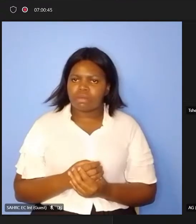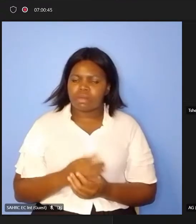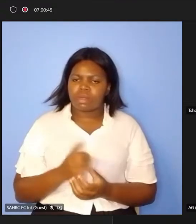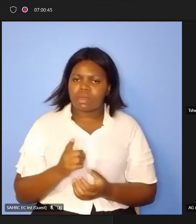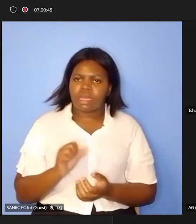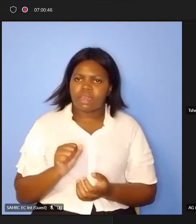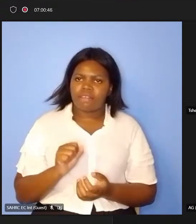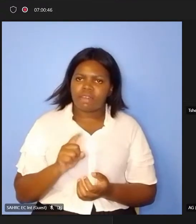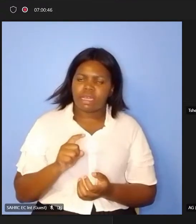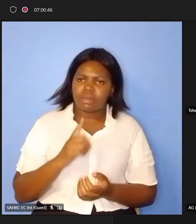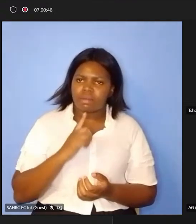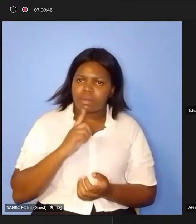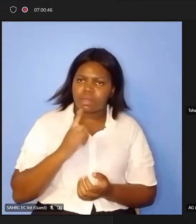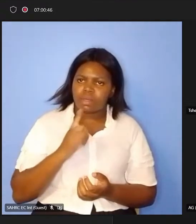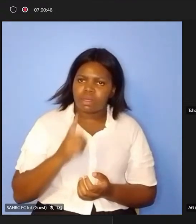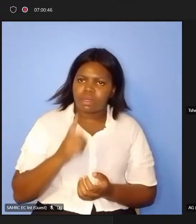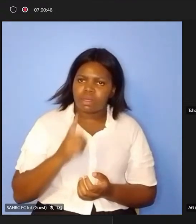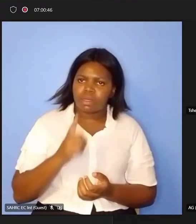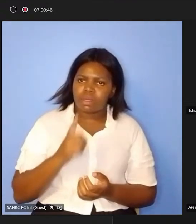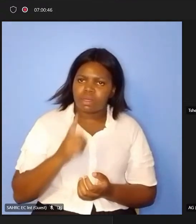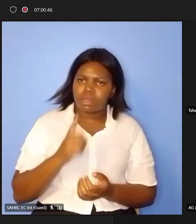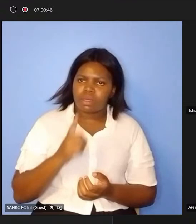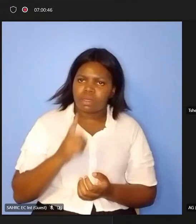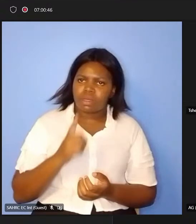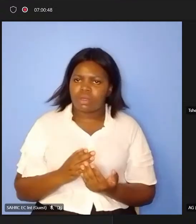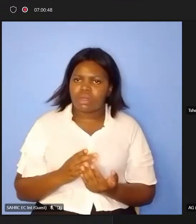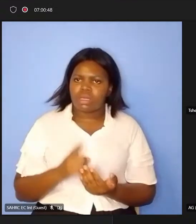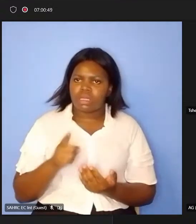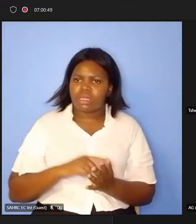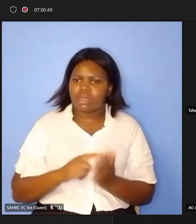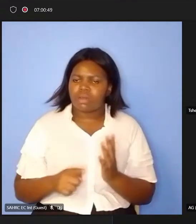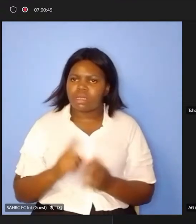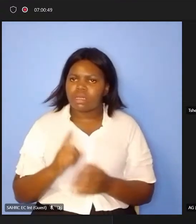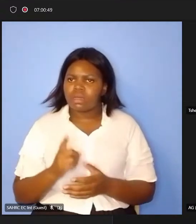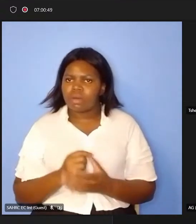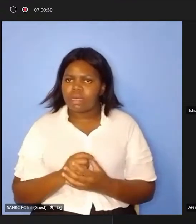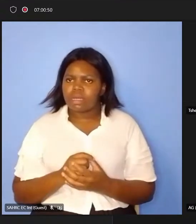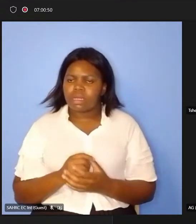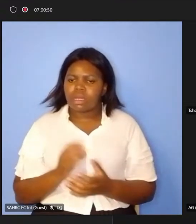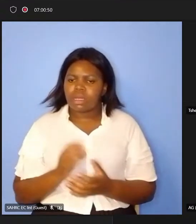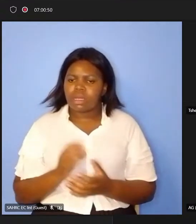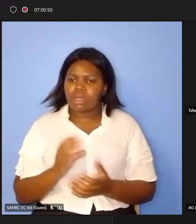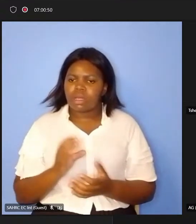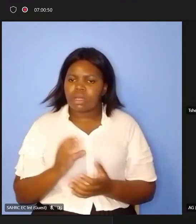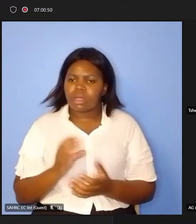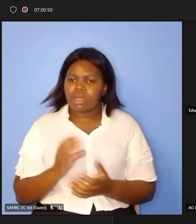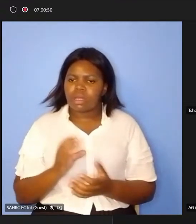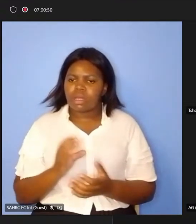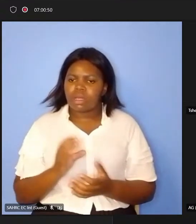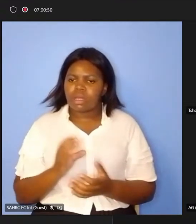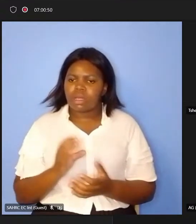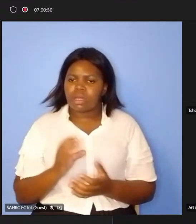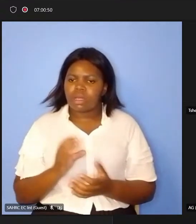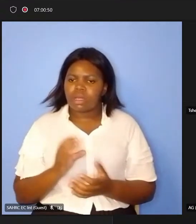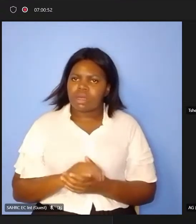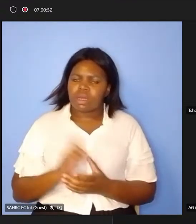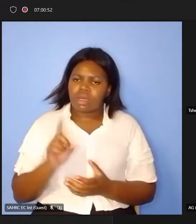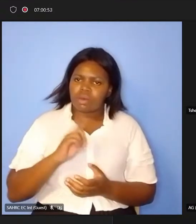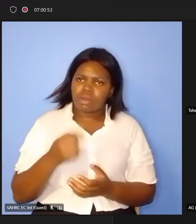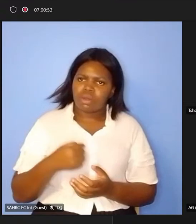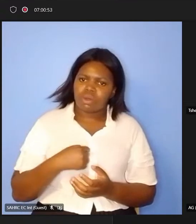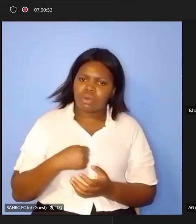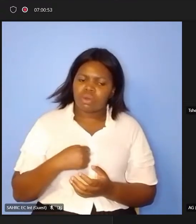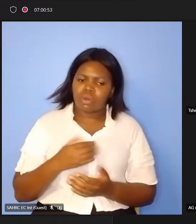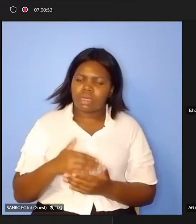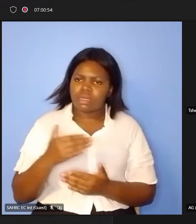Afrikaans-speaking school amended their policy within a week for their code of conduct. So I just want to extend that